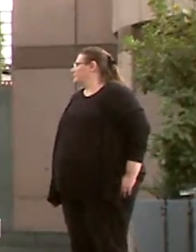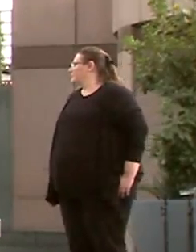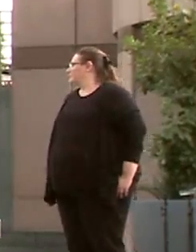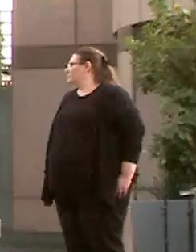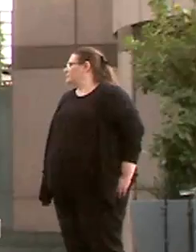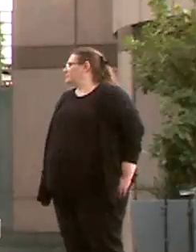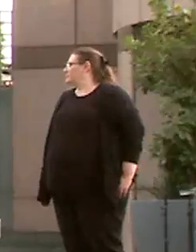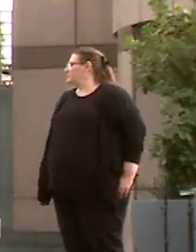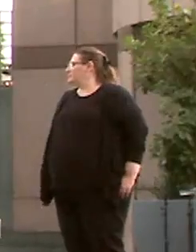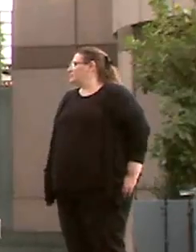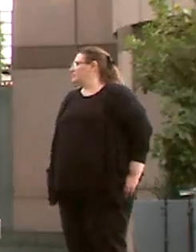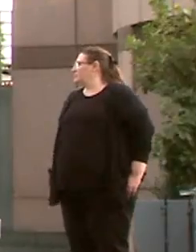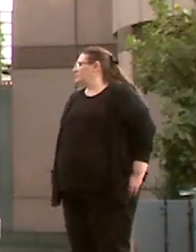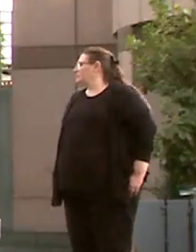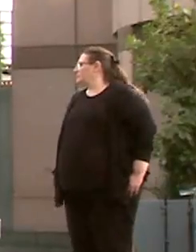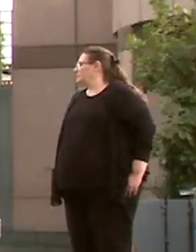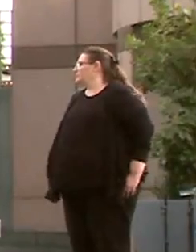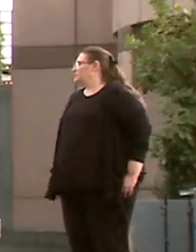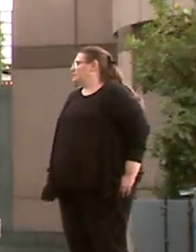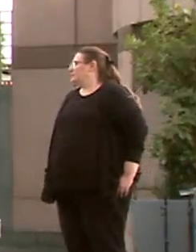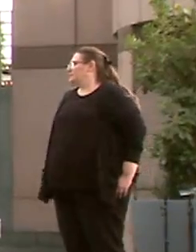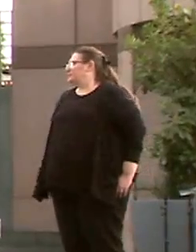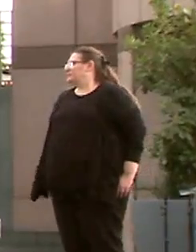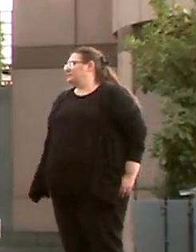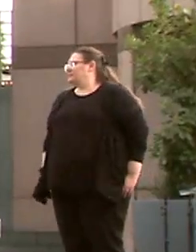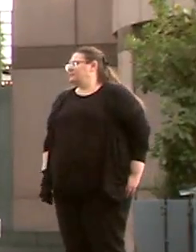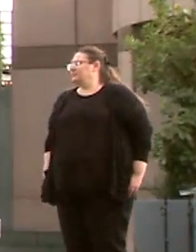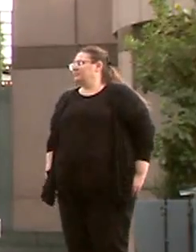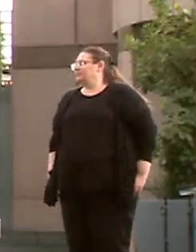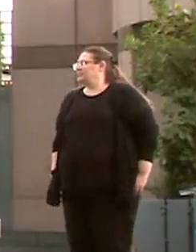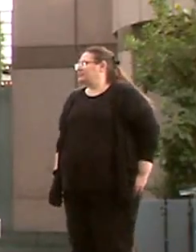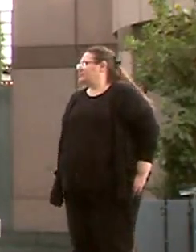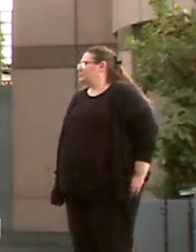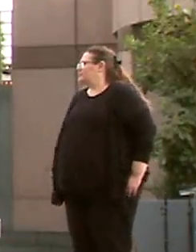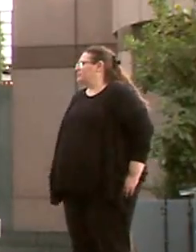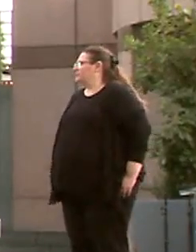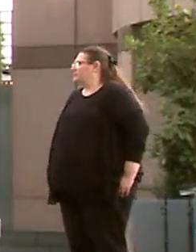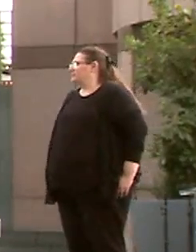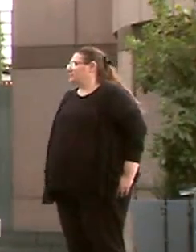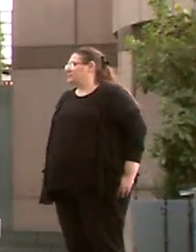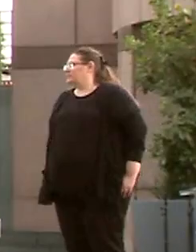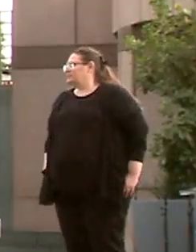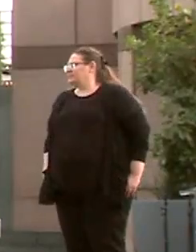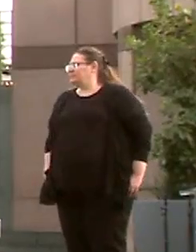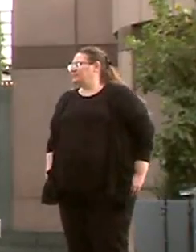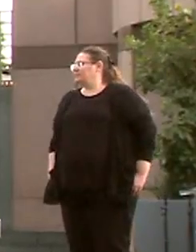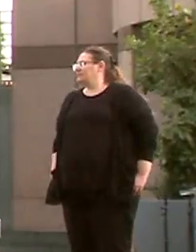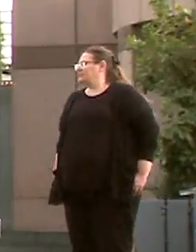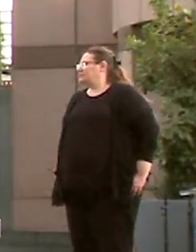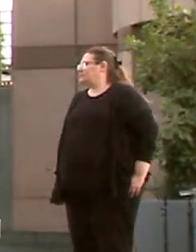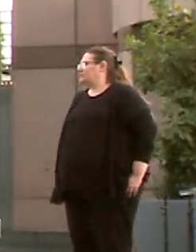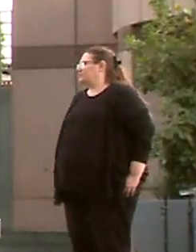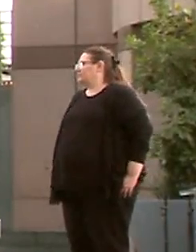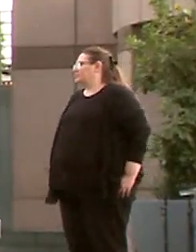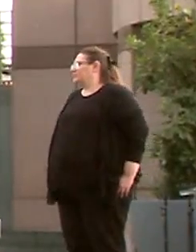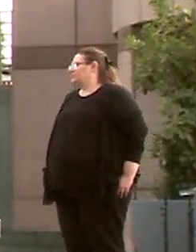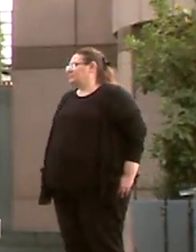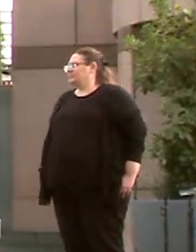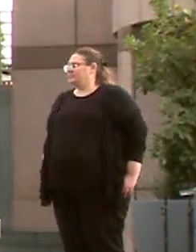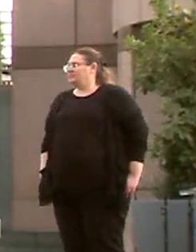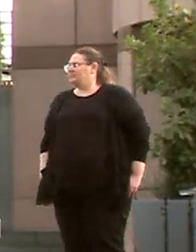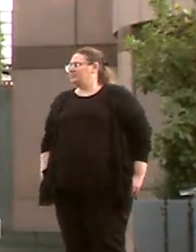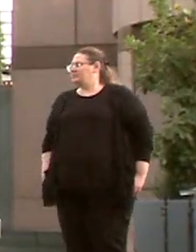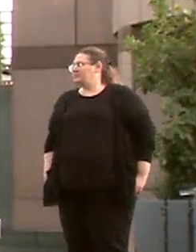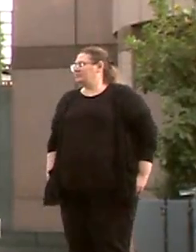are coming from backgrounds and disabilities that they're not familiar with, to be able to make more progress in front of